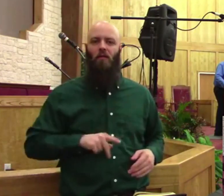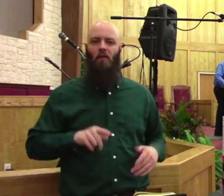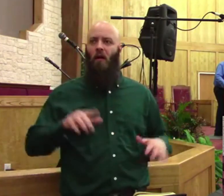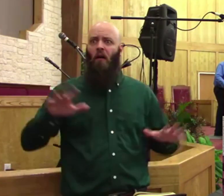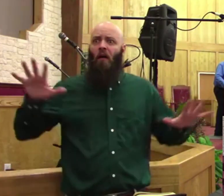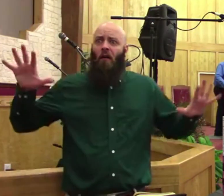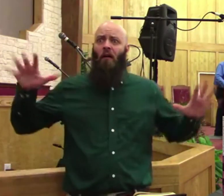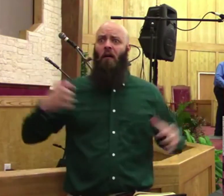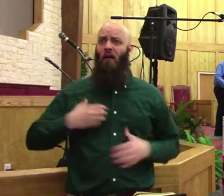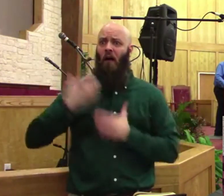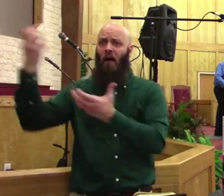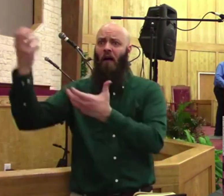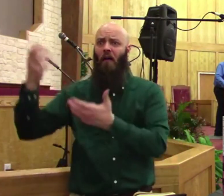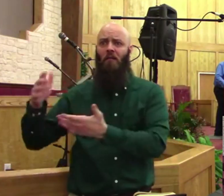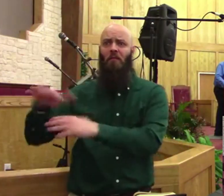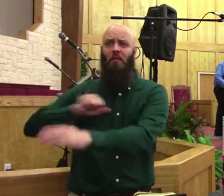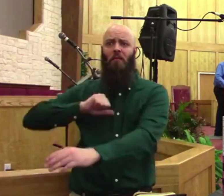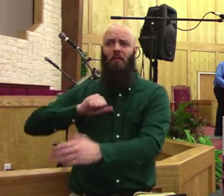bring in who?